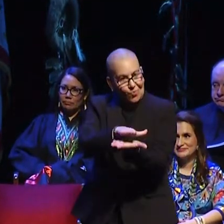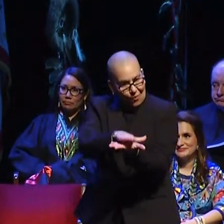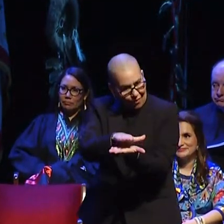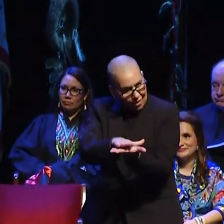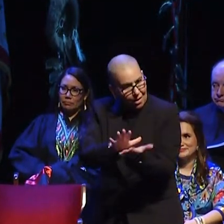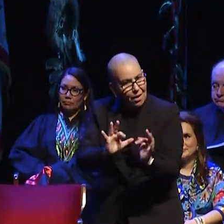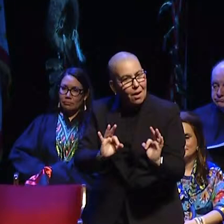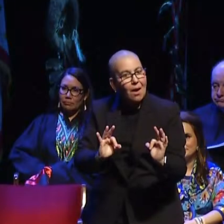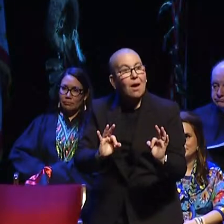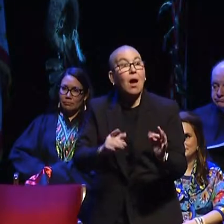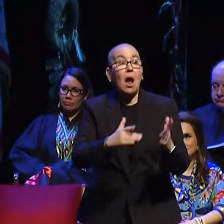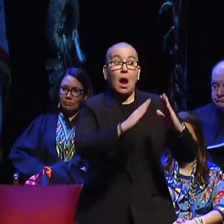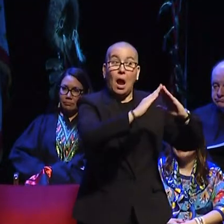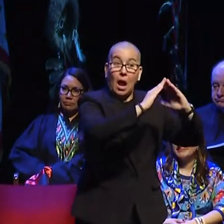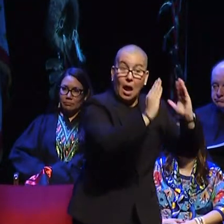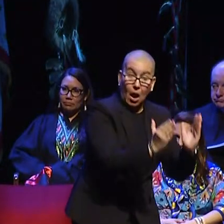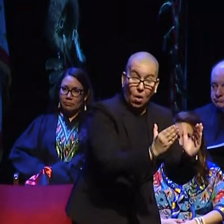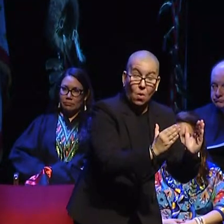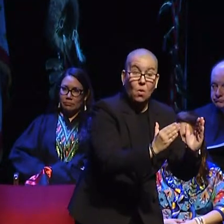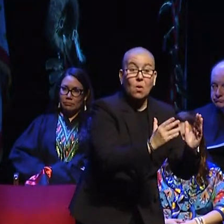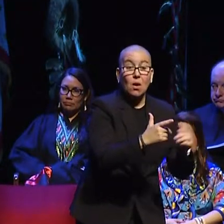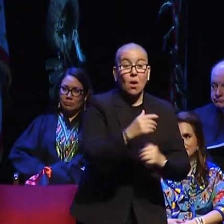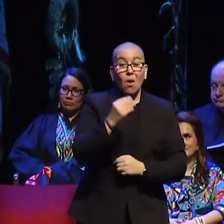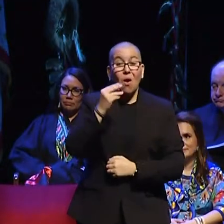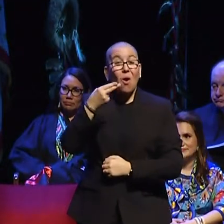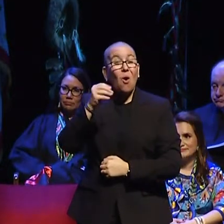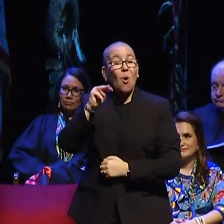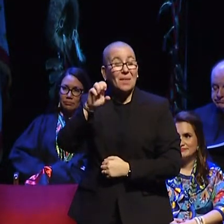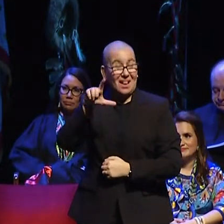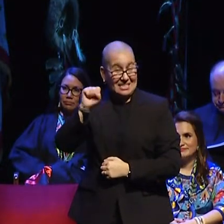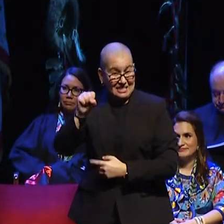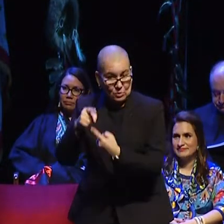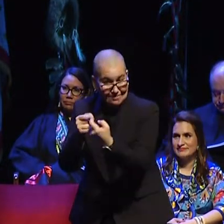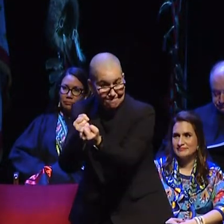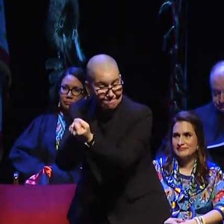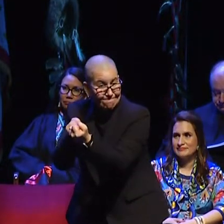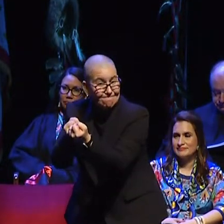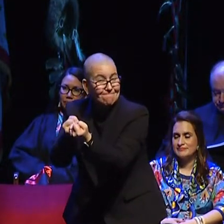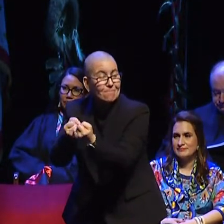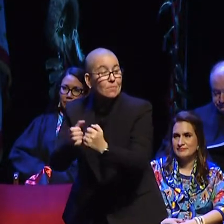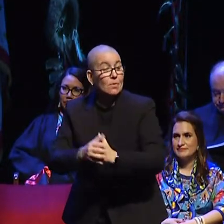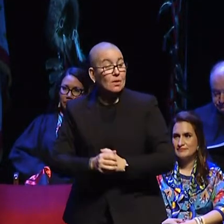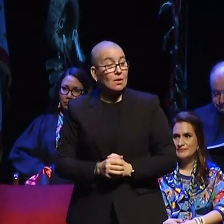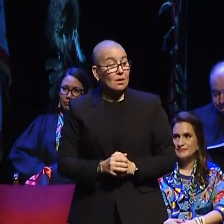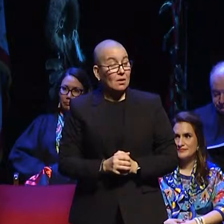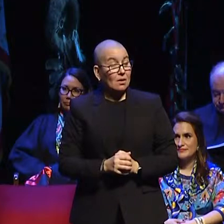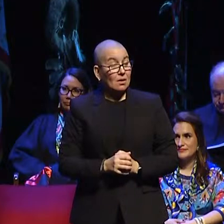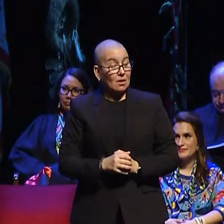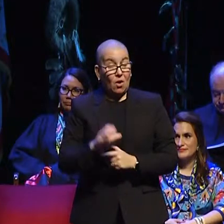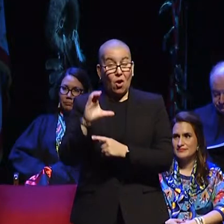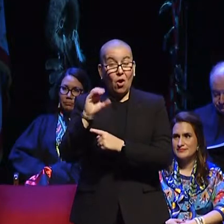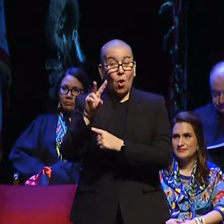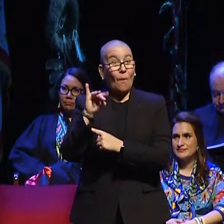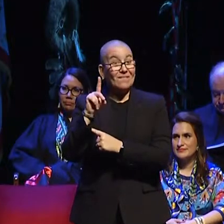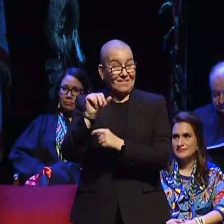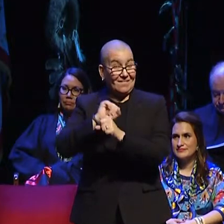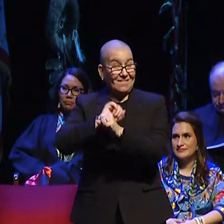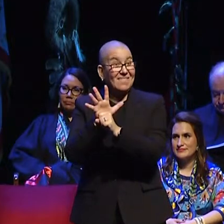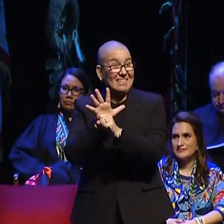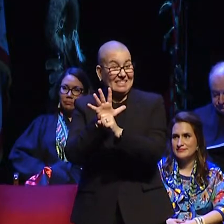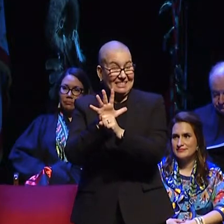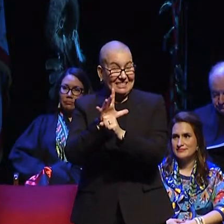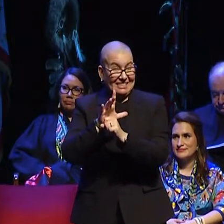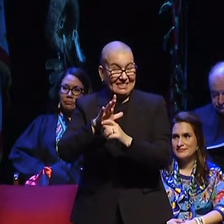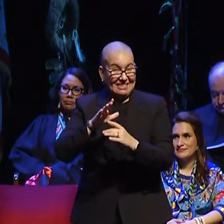housing and homelessness. We partnered with our healthcare systems and philanthropic community to respond to the COVID-19 pandemic and to improve mental health